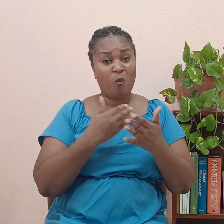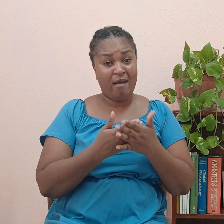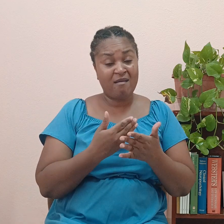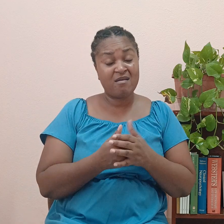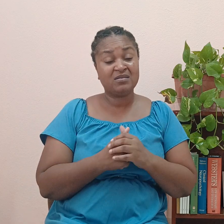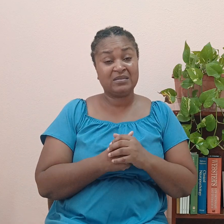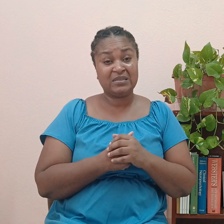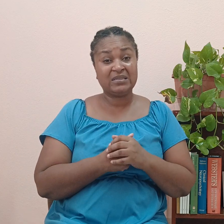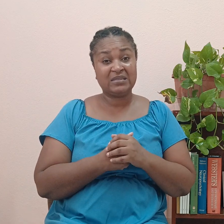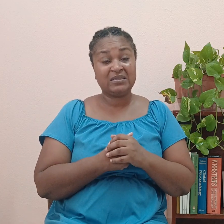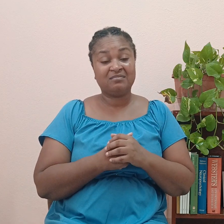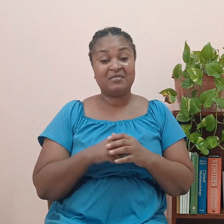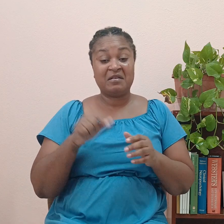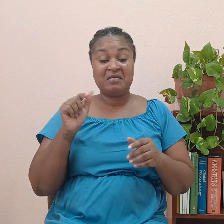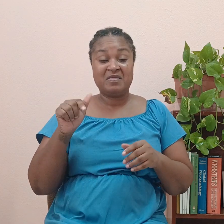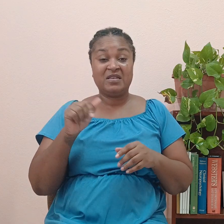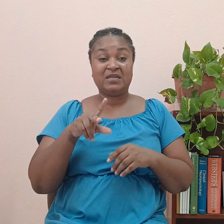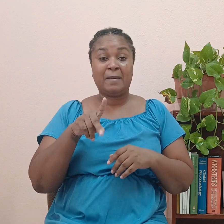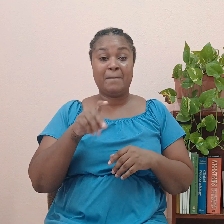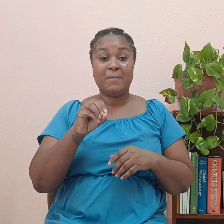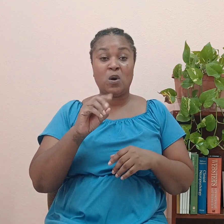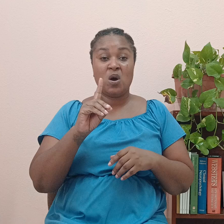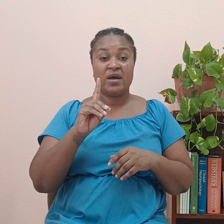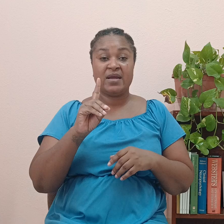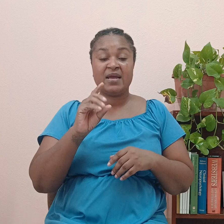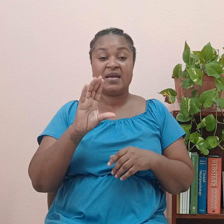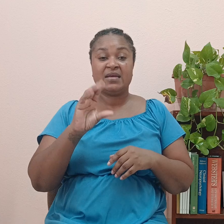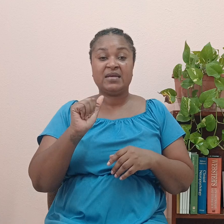Our podcast, And Then There Was Light,